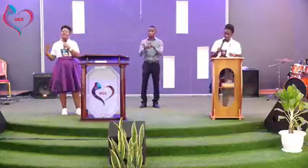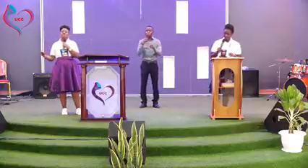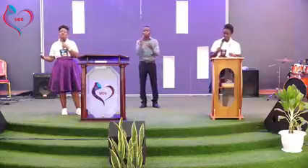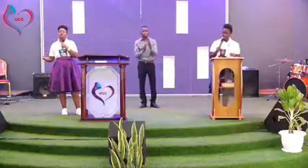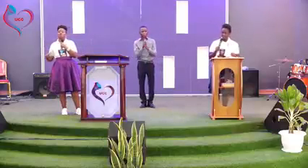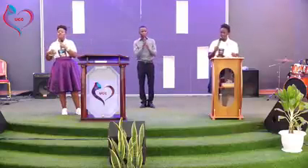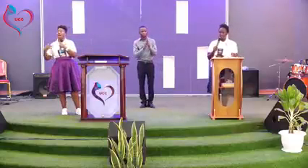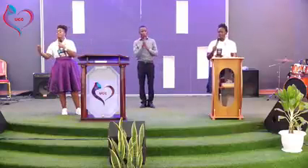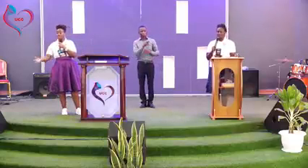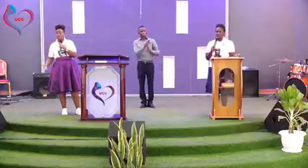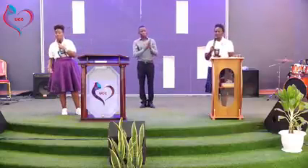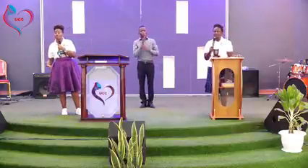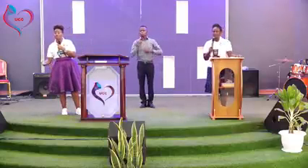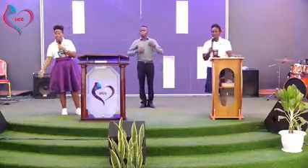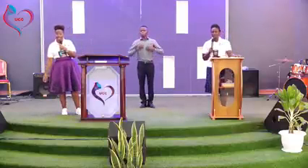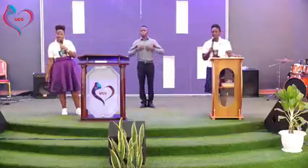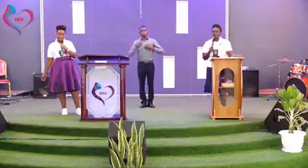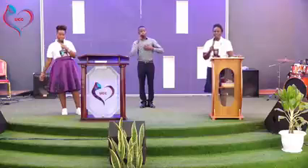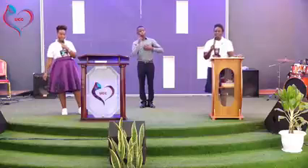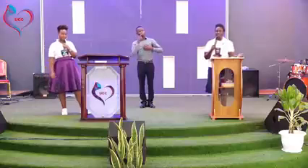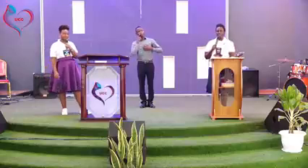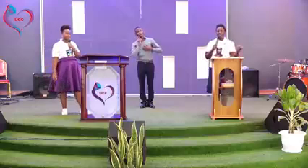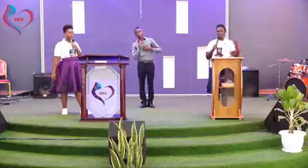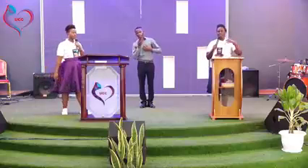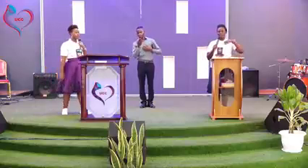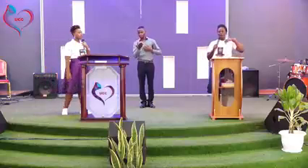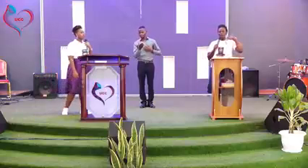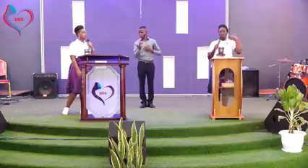say they are attractive when you're looking at them.